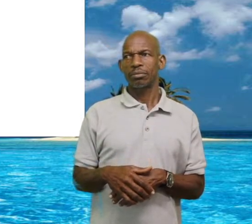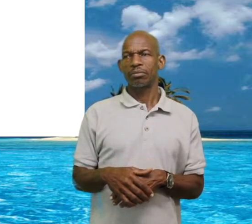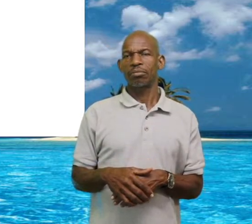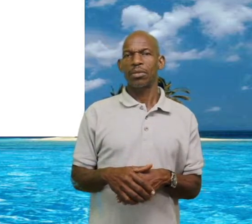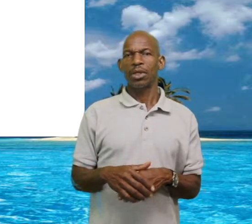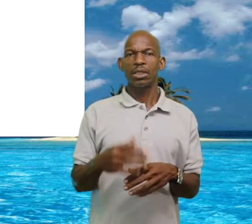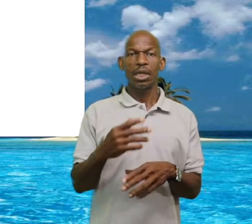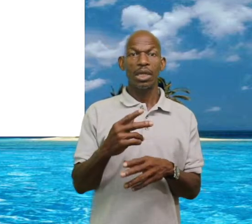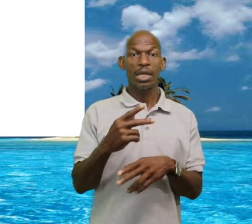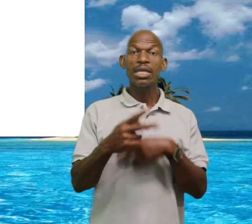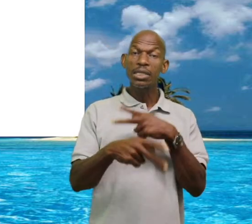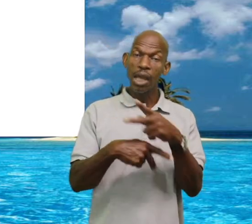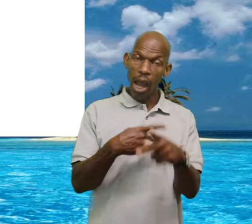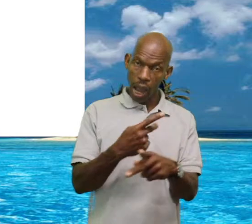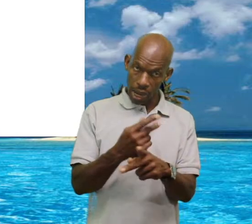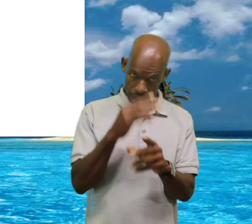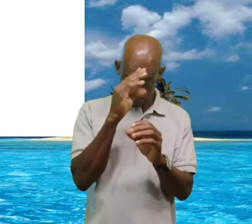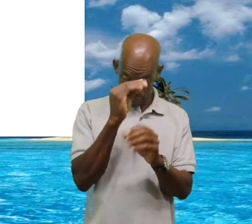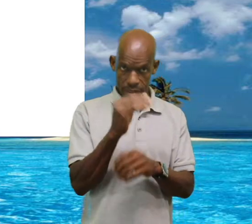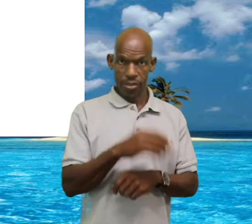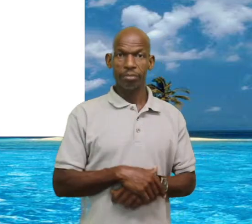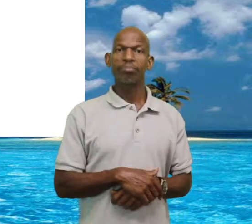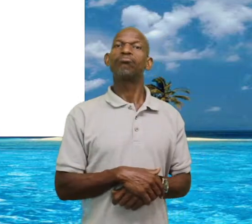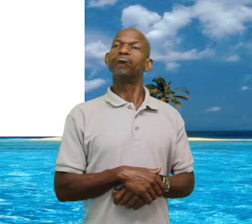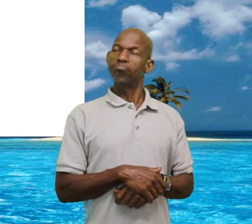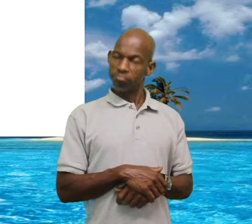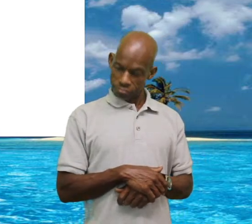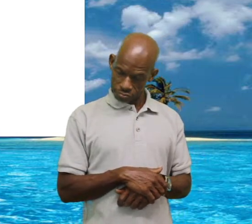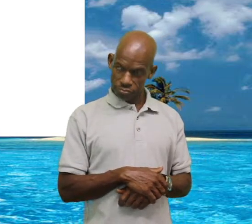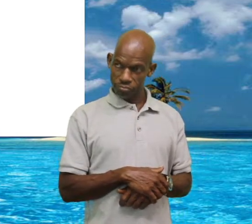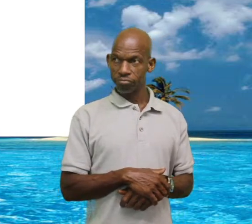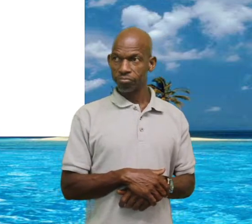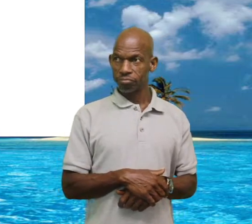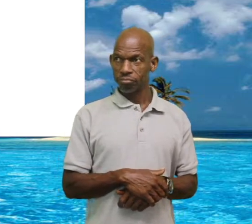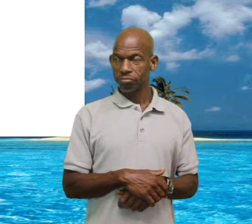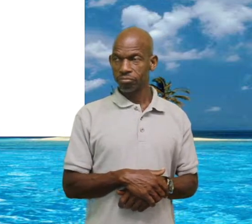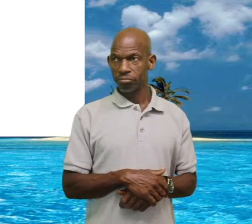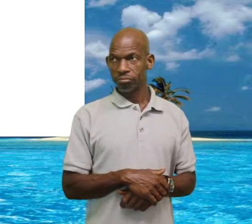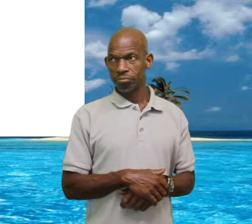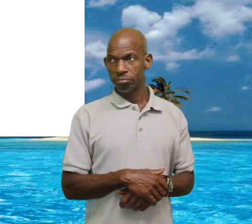sad. But he's a kind man. So I can say the,